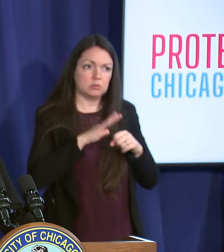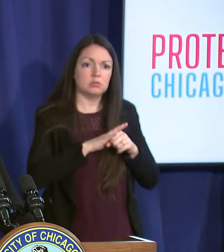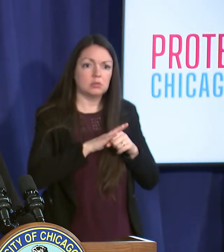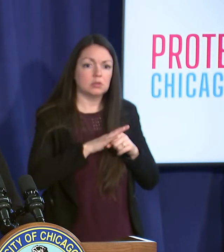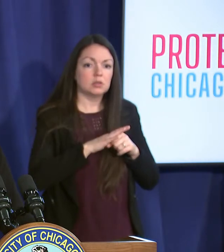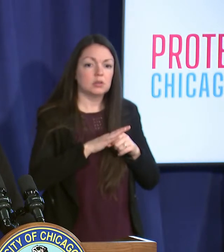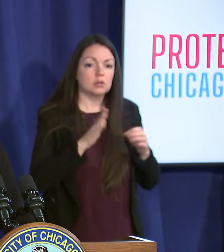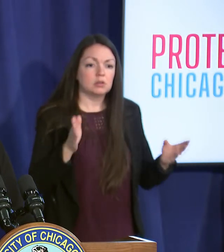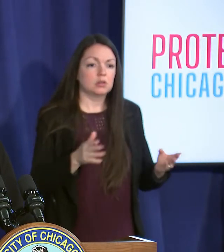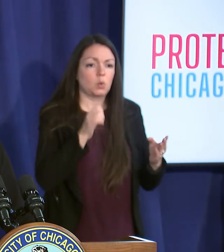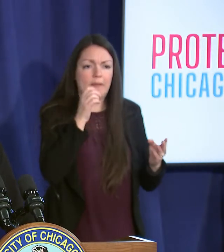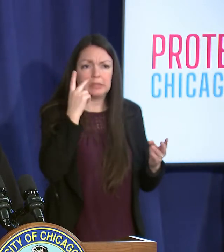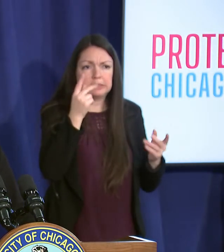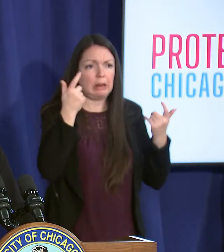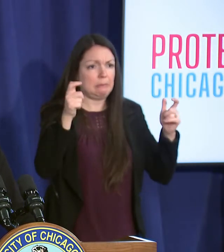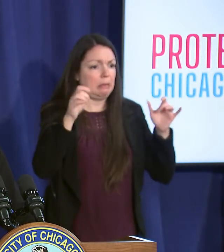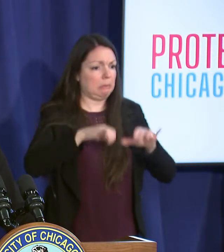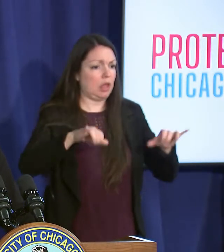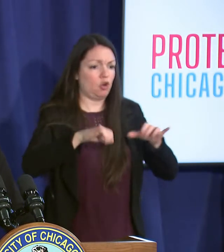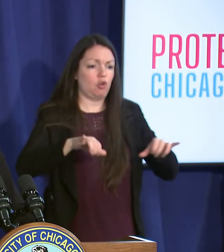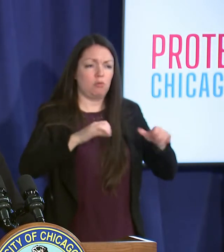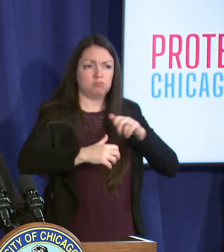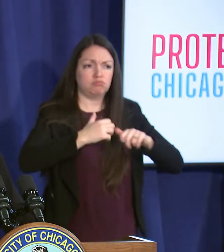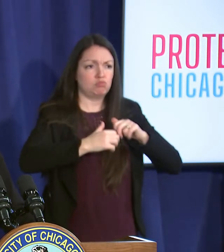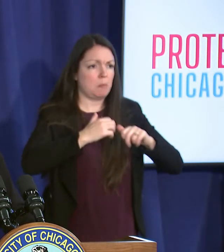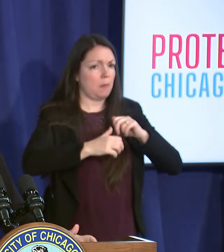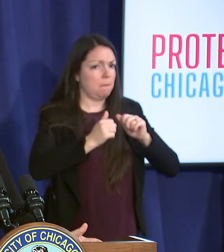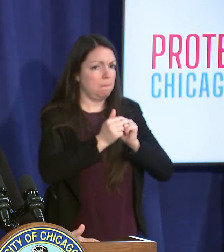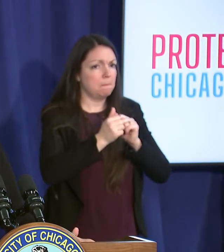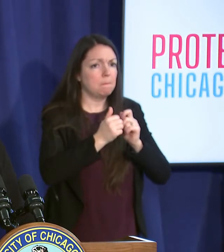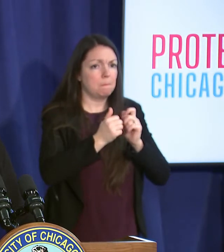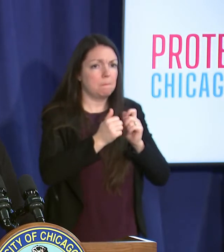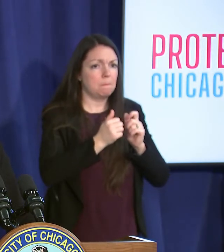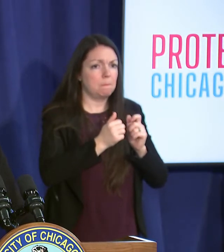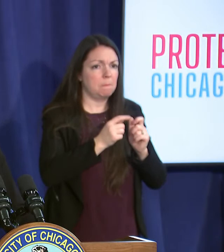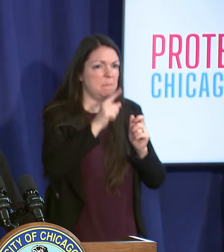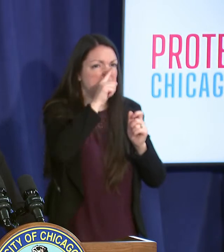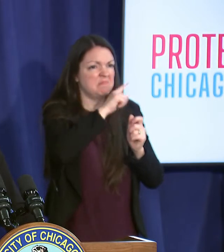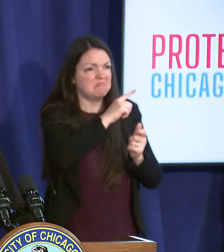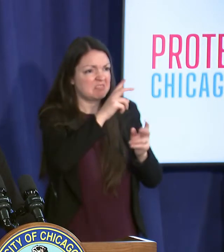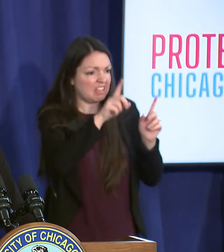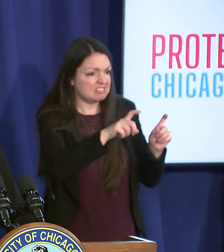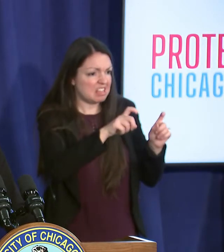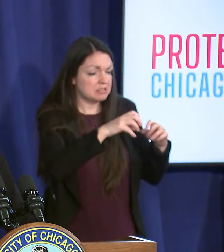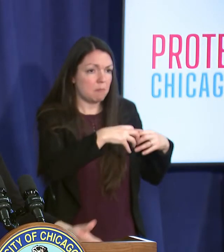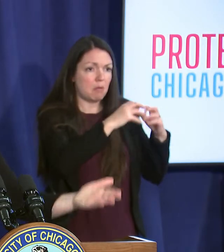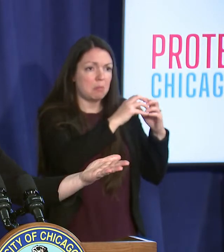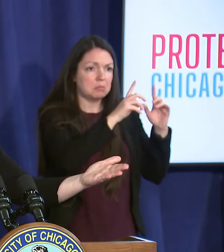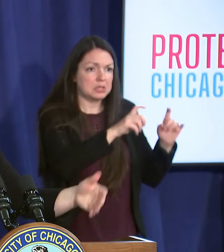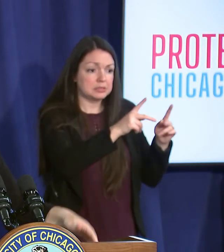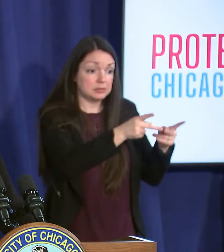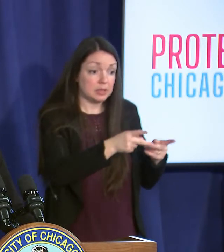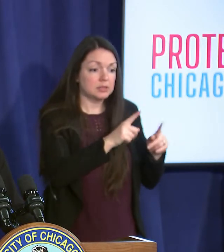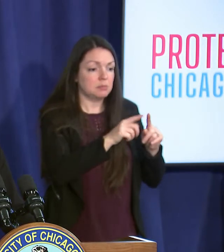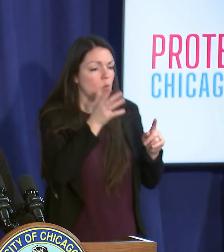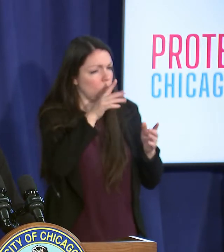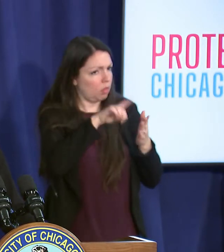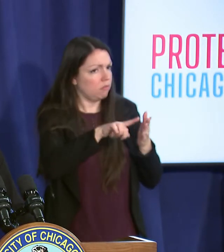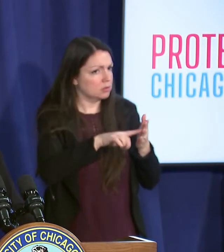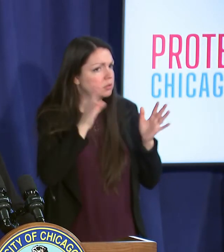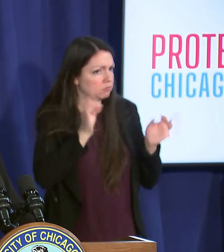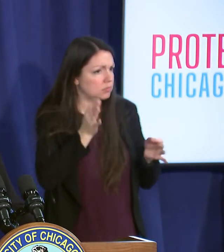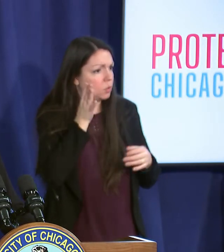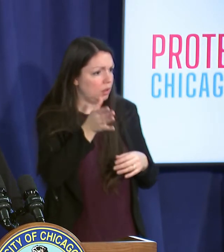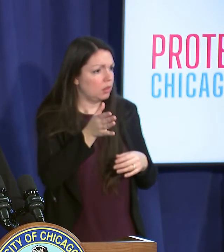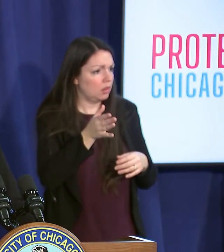that we've not seen a big pattern of problems with invalid tests at pop-up testing sites, et cetera. But we certainly will investigate this